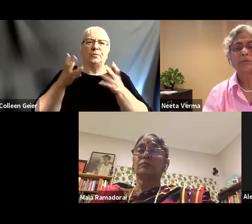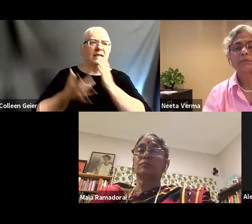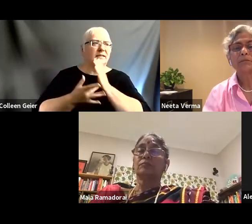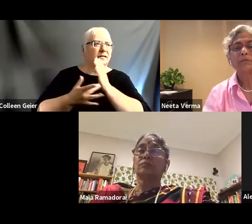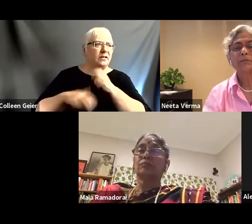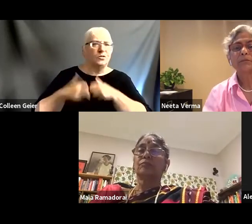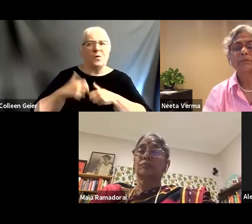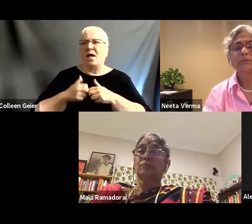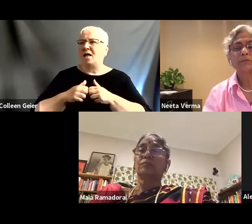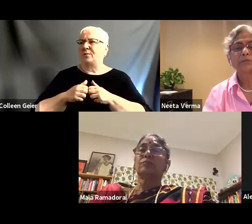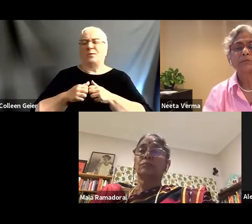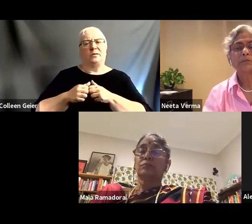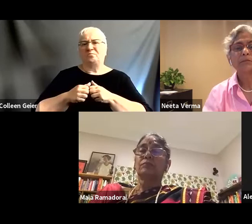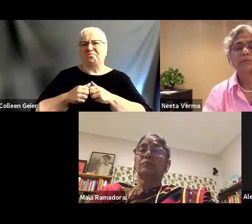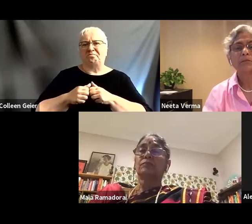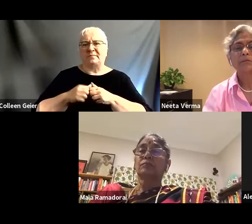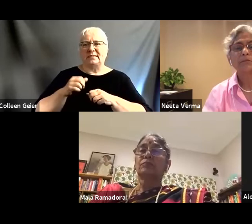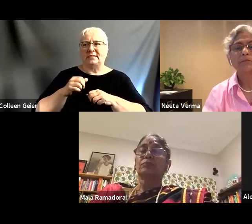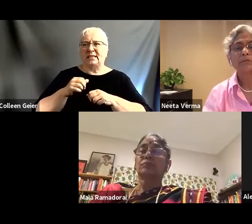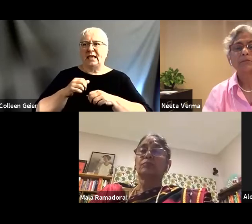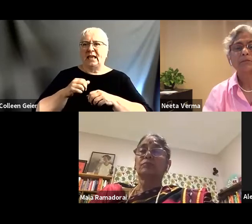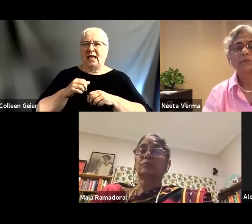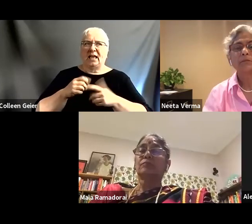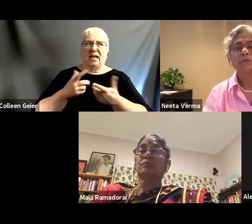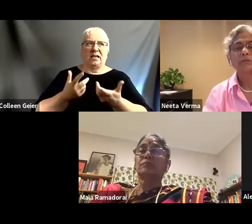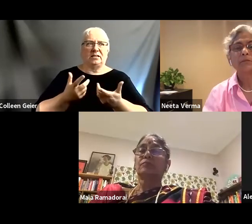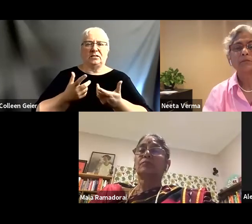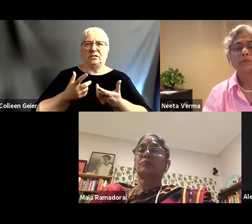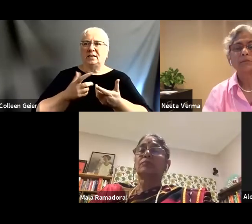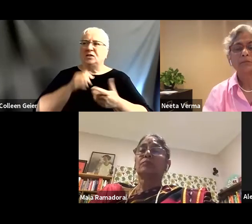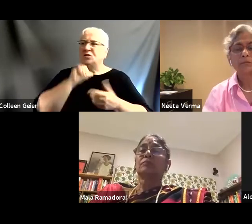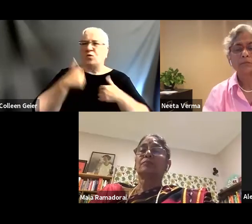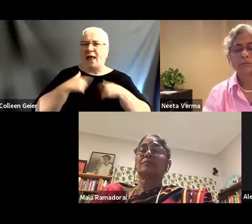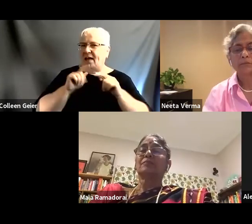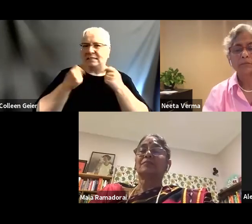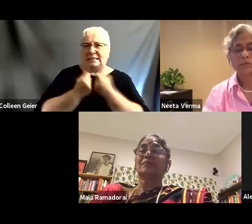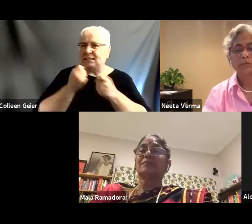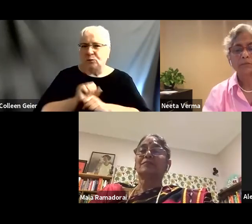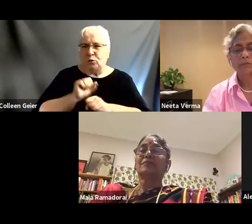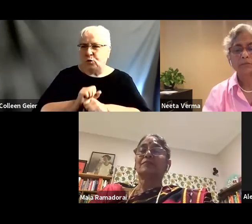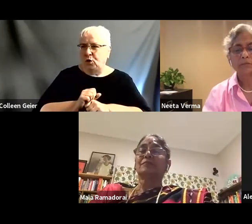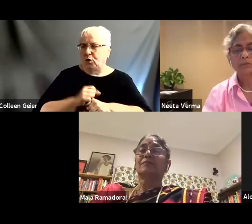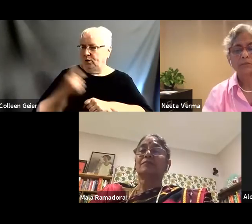technology-wise, and also that it would break the spirit of teamwork to have people working remotely from